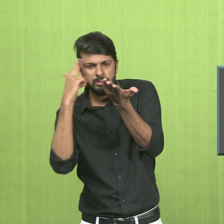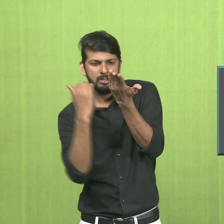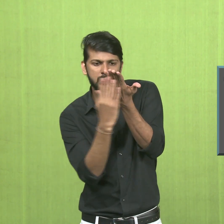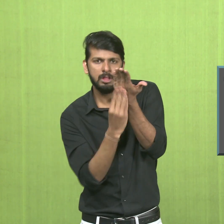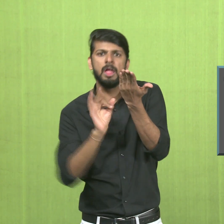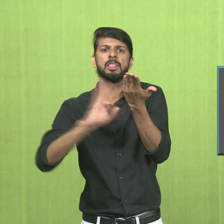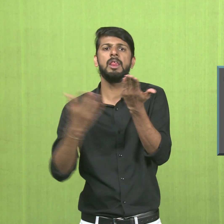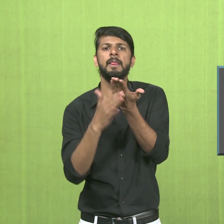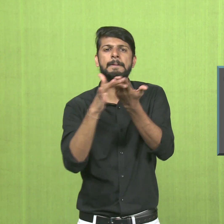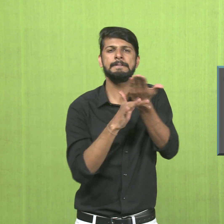soot,